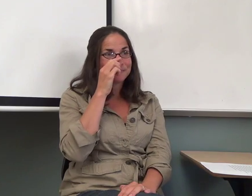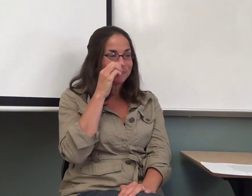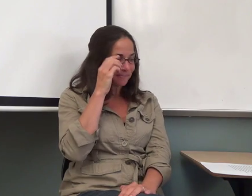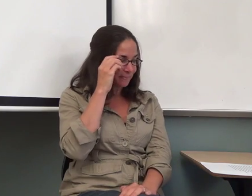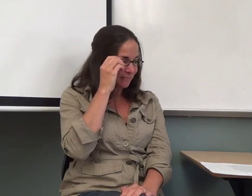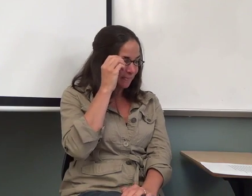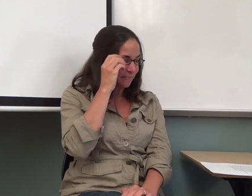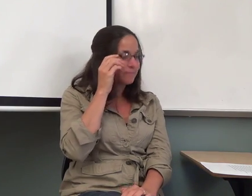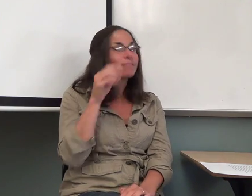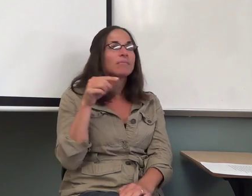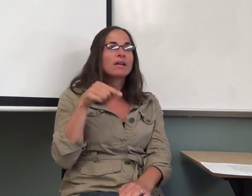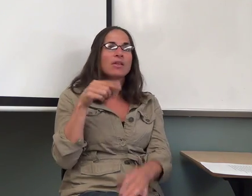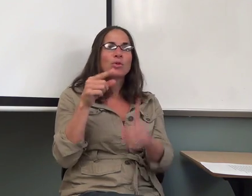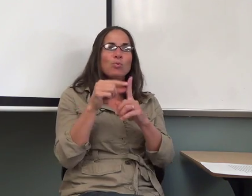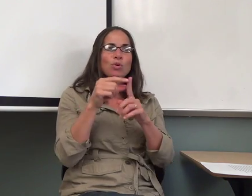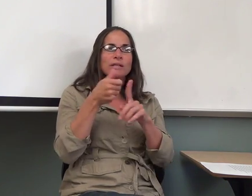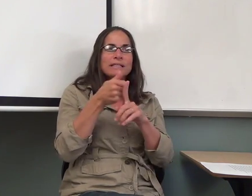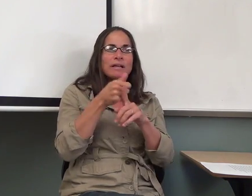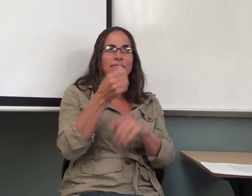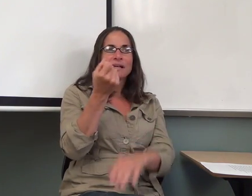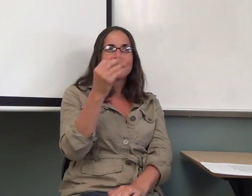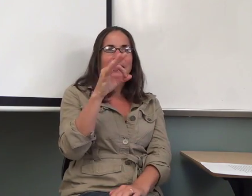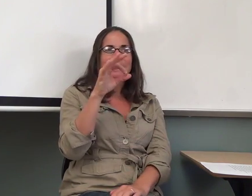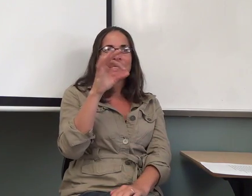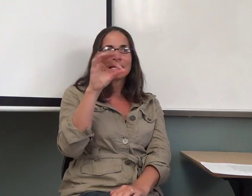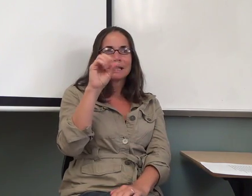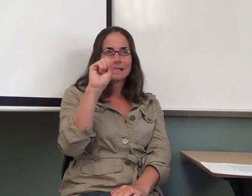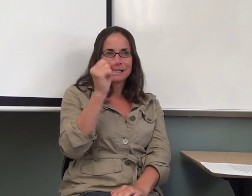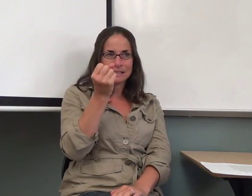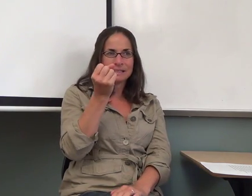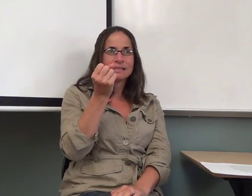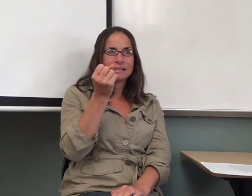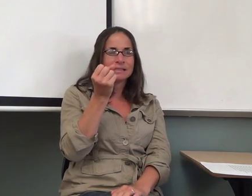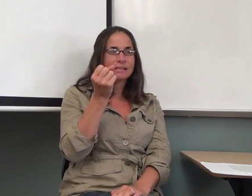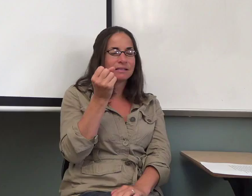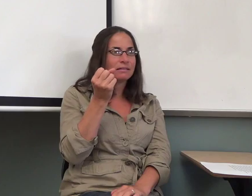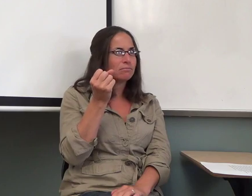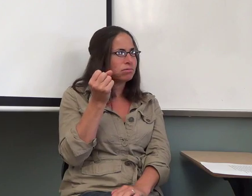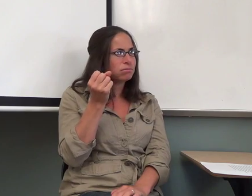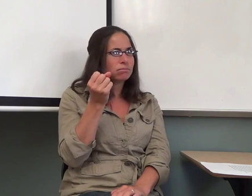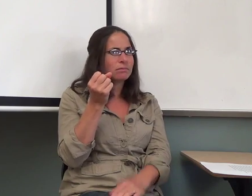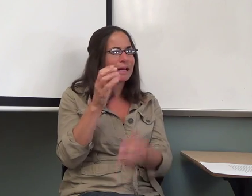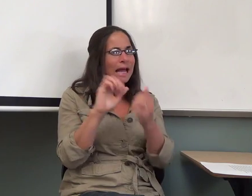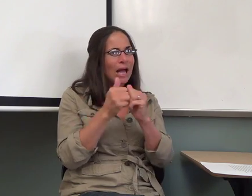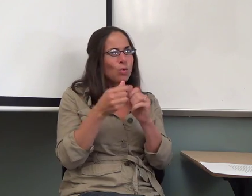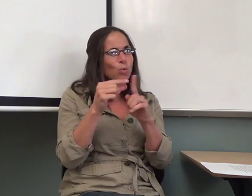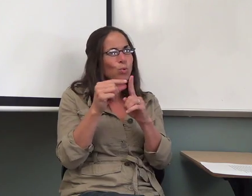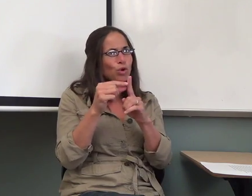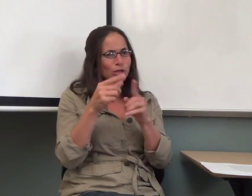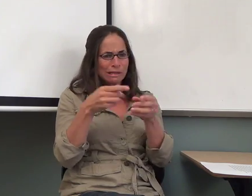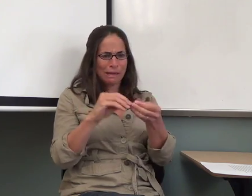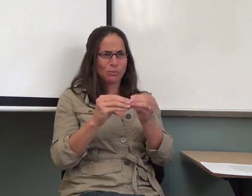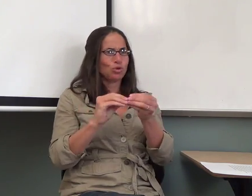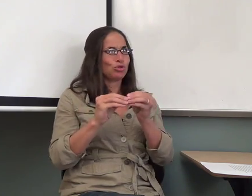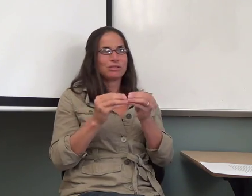word 1990s. Okay? Oh my gosh, how can that be a word if it's numbers?